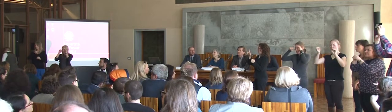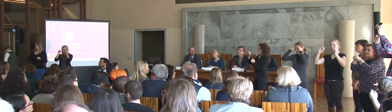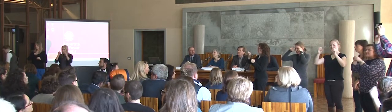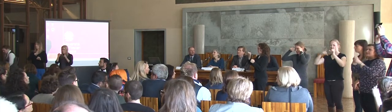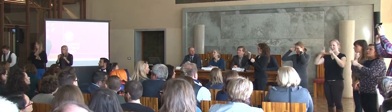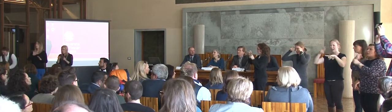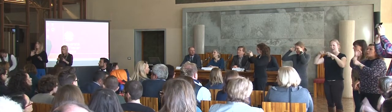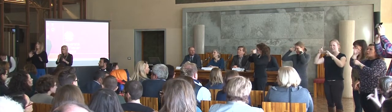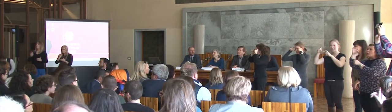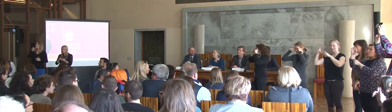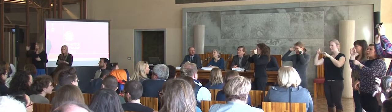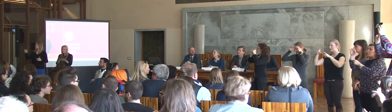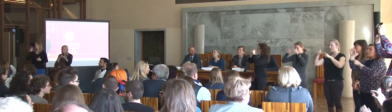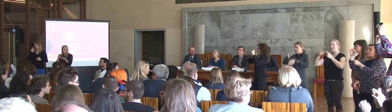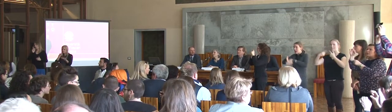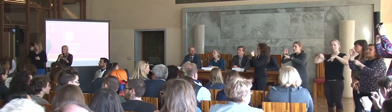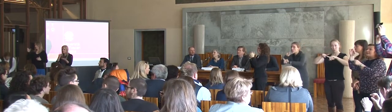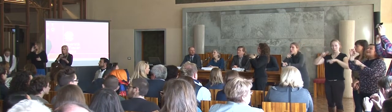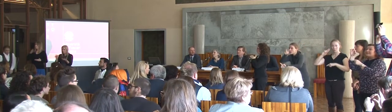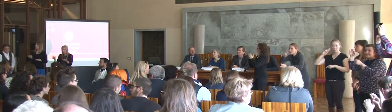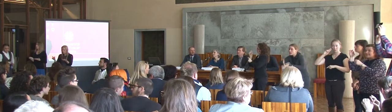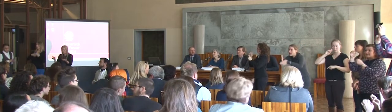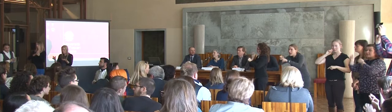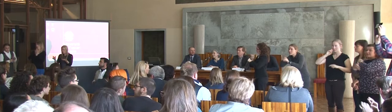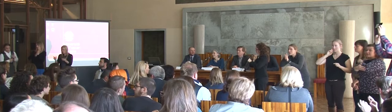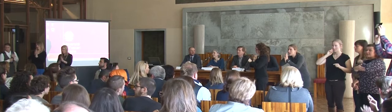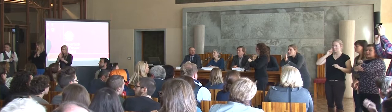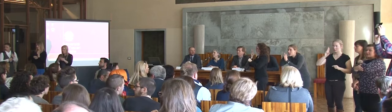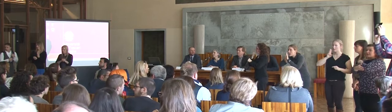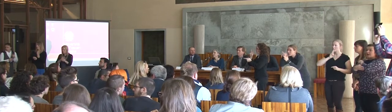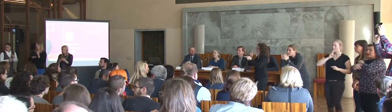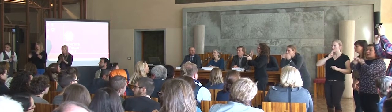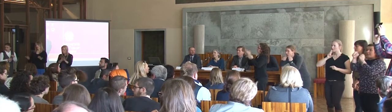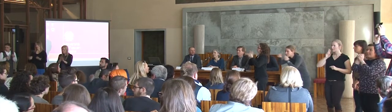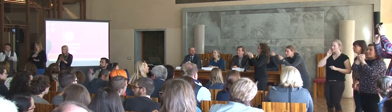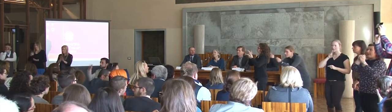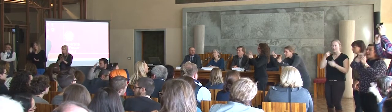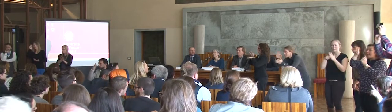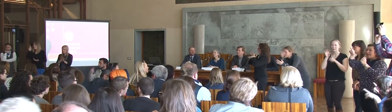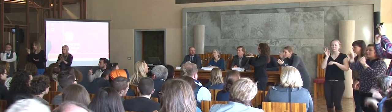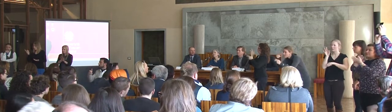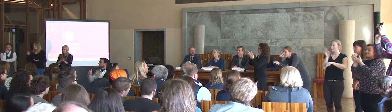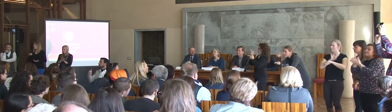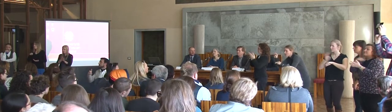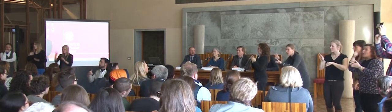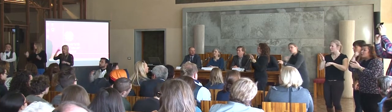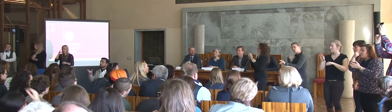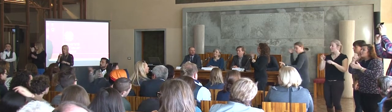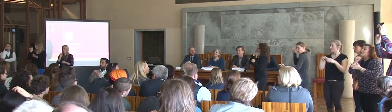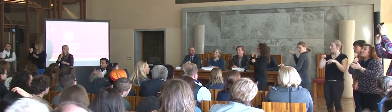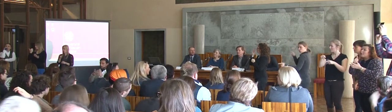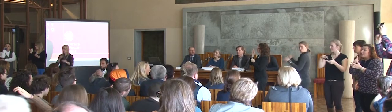To help people, deaf people, with the sign languages. Do you think that these new